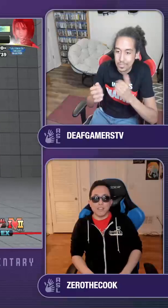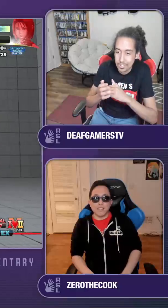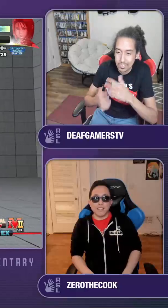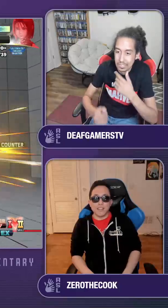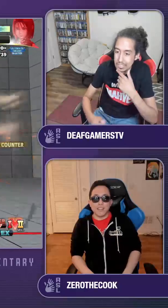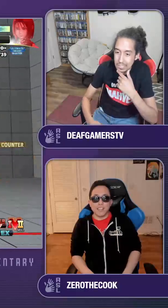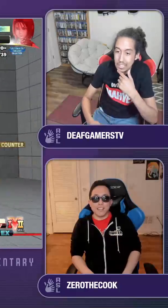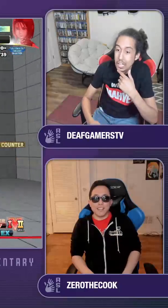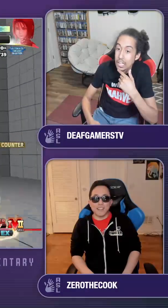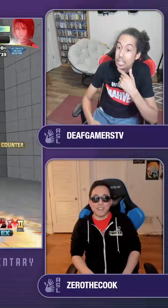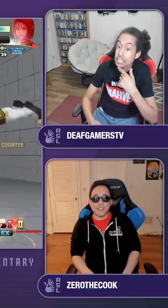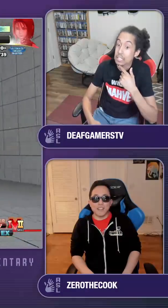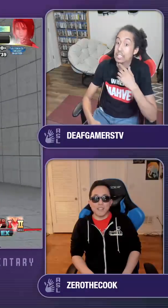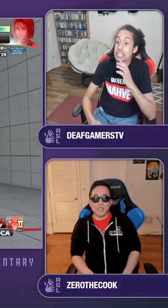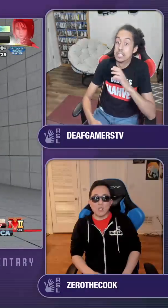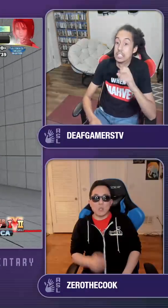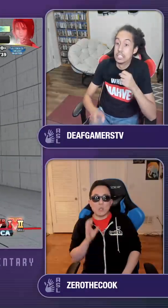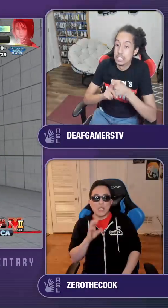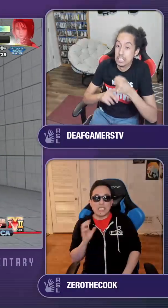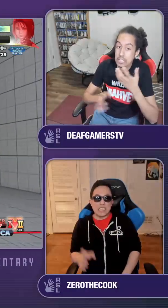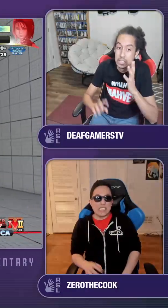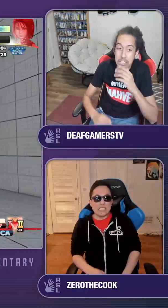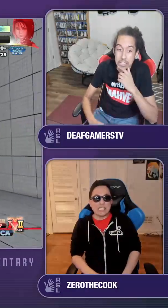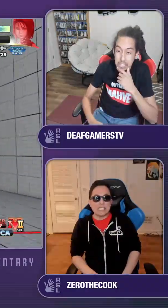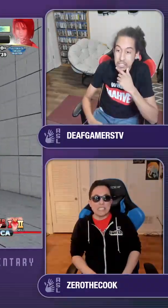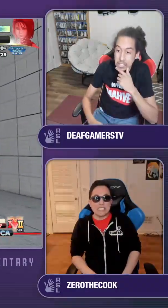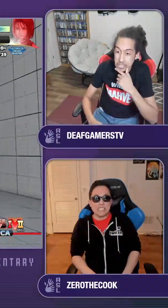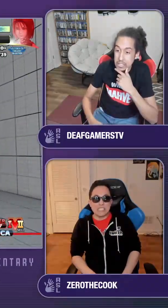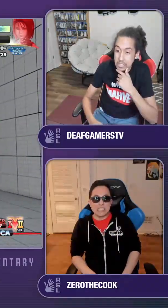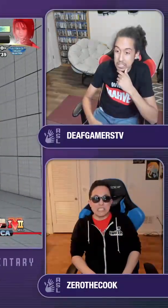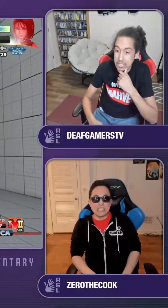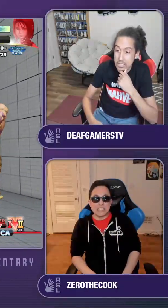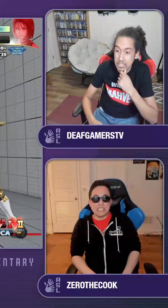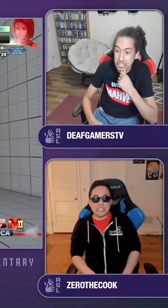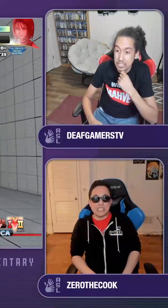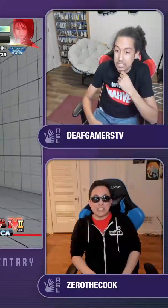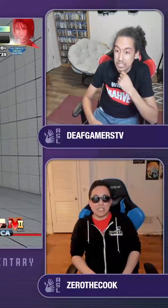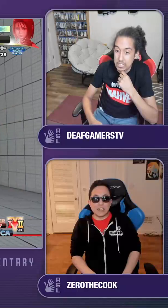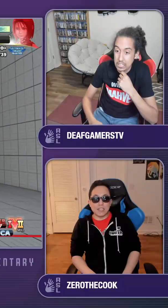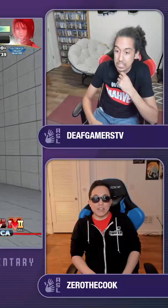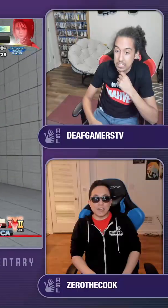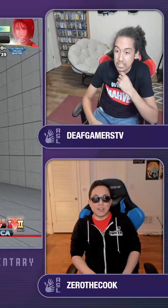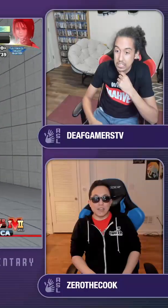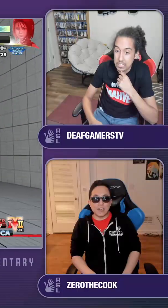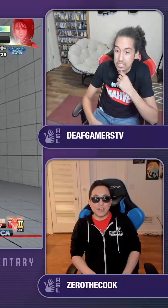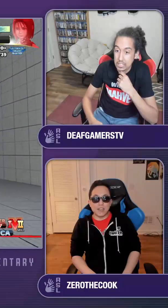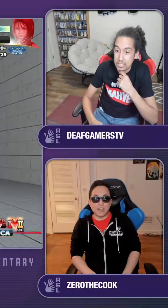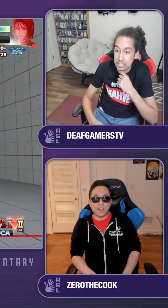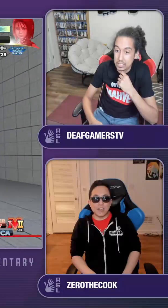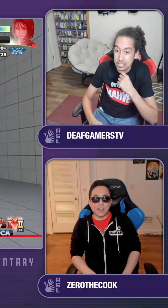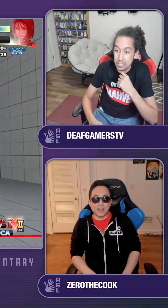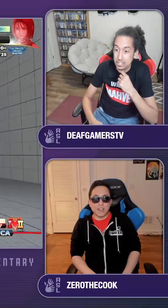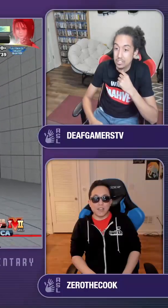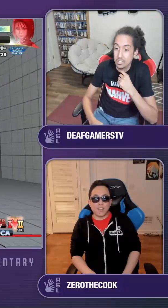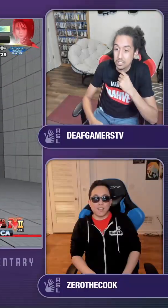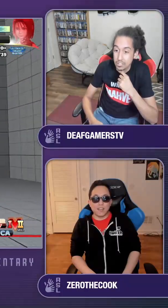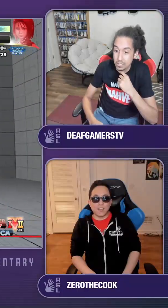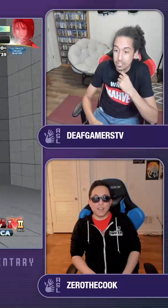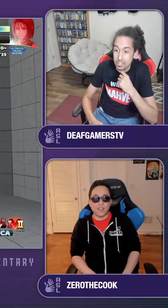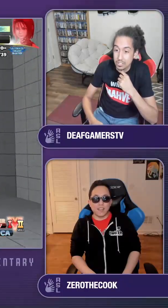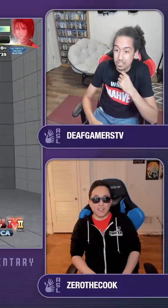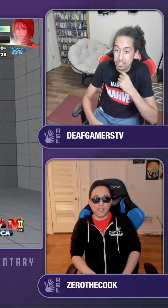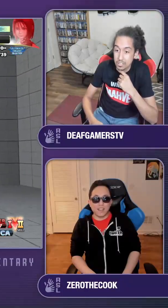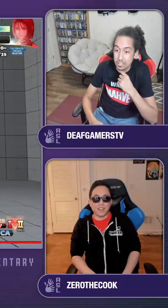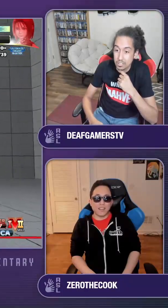get you shoved in there with Akira. Here it comes. Yeah, pushing to the corner. There is, because of that crush counter, the